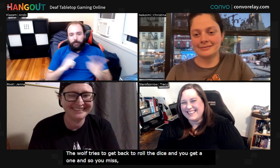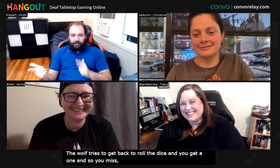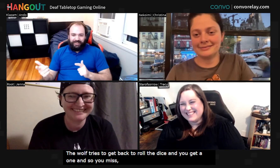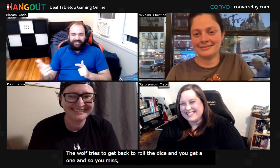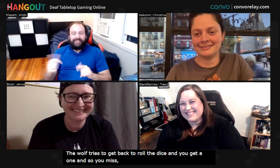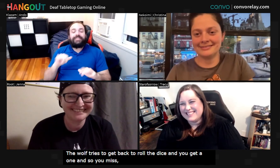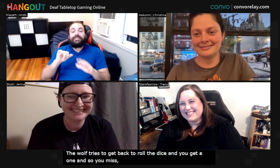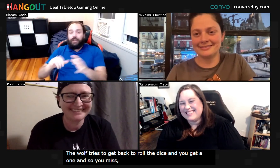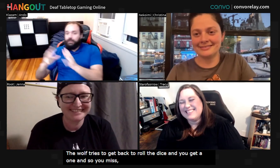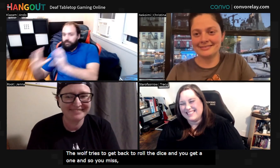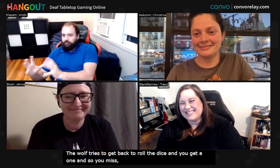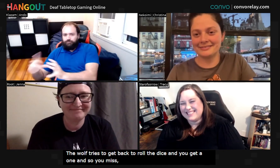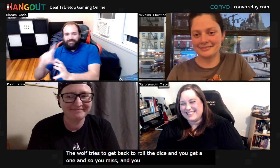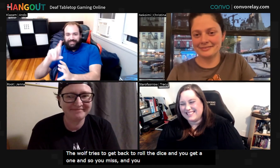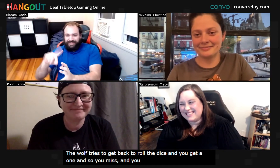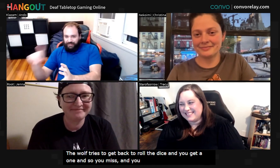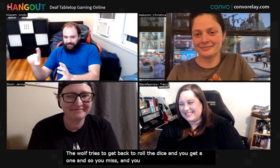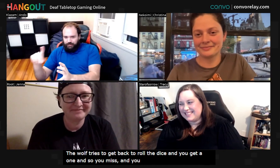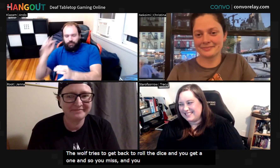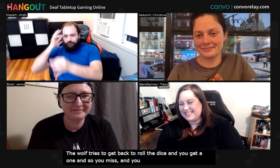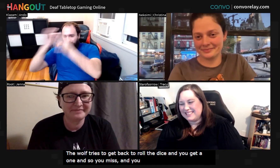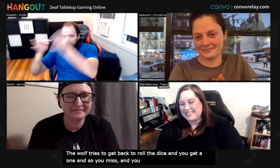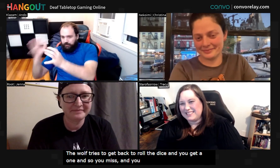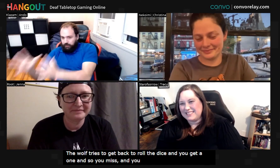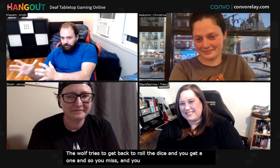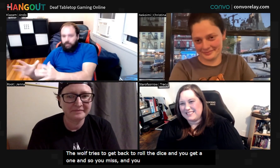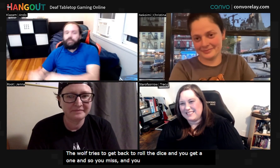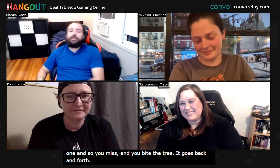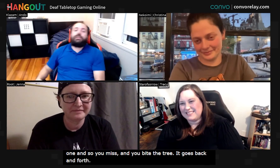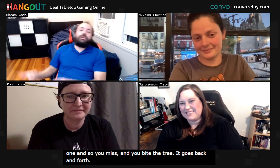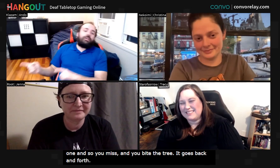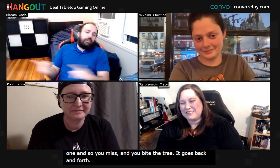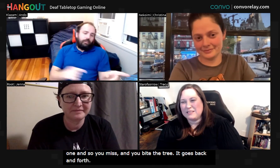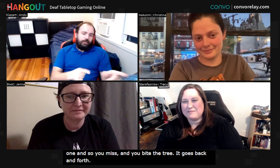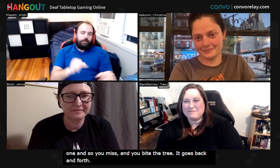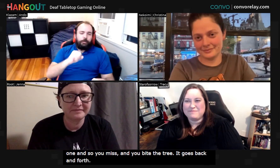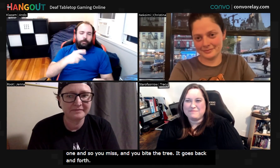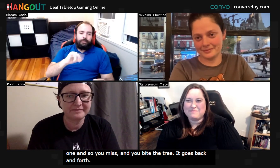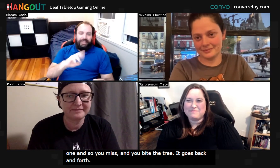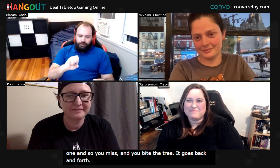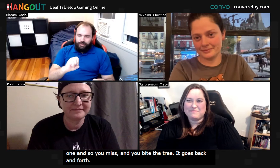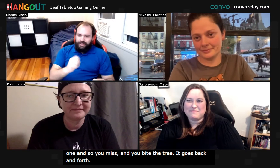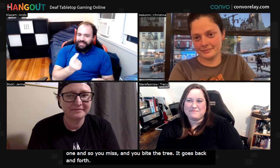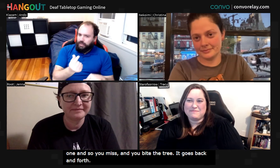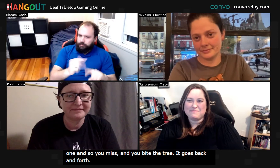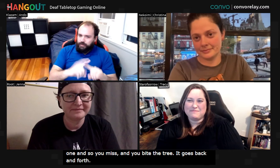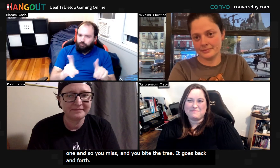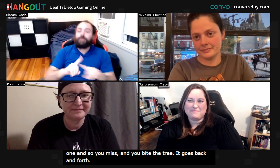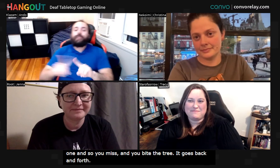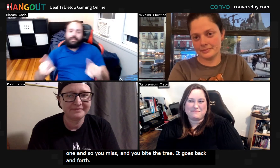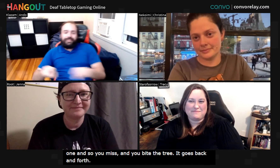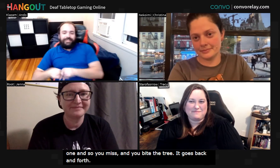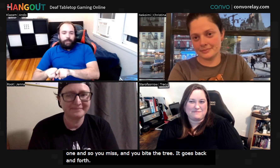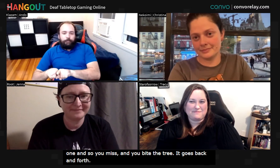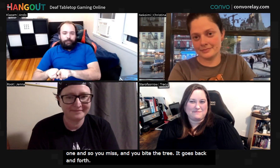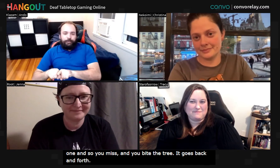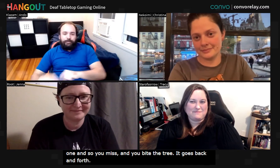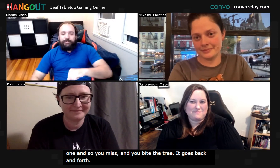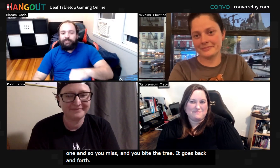it goes back and forth and back and forth. So that's Dungeons and Dragons, that fantasy game right there. So as far as Spires, it's a little different, but the